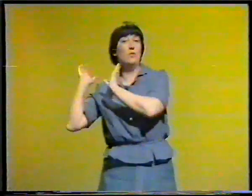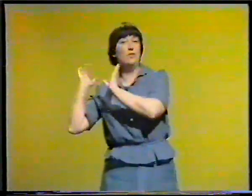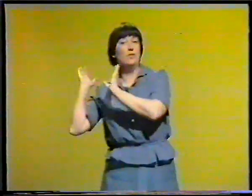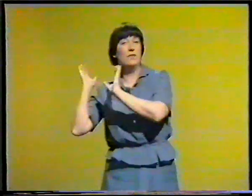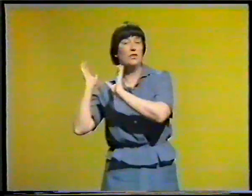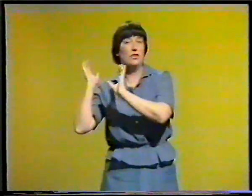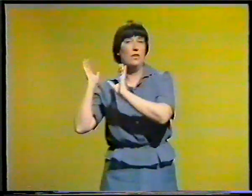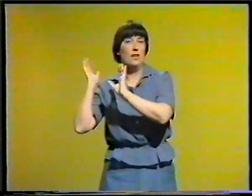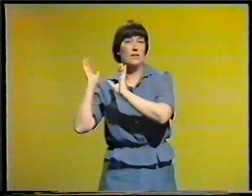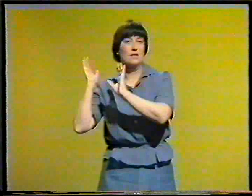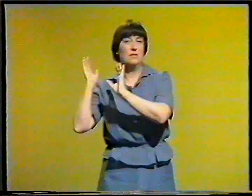you'd have to show that.